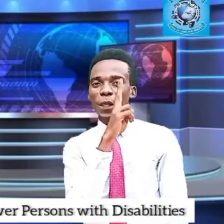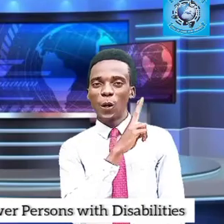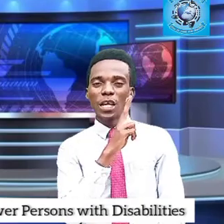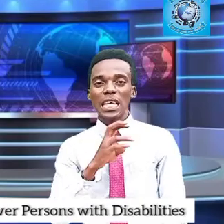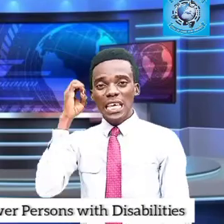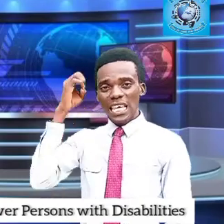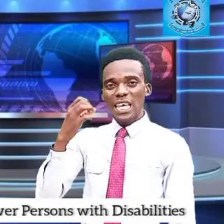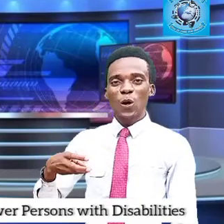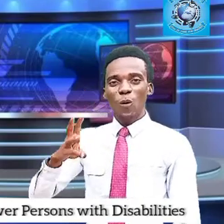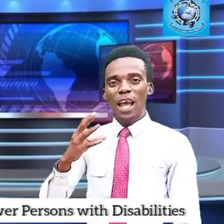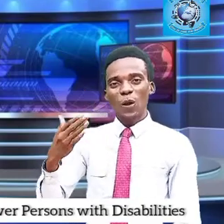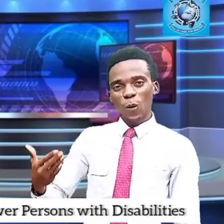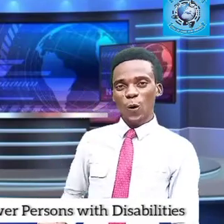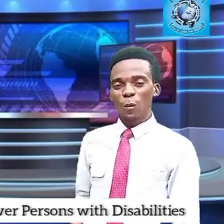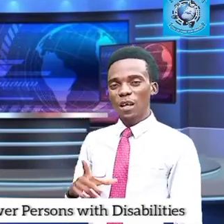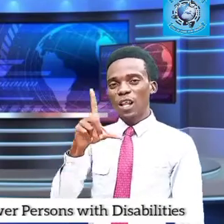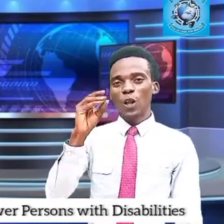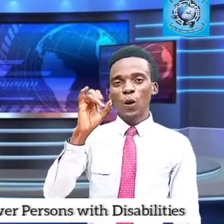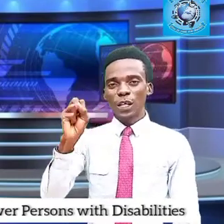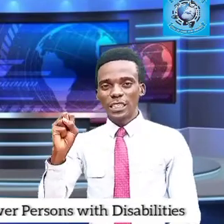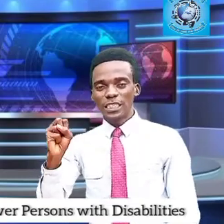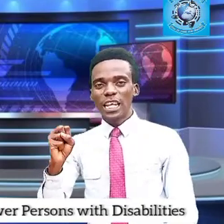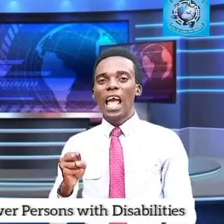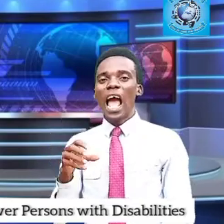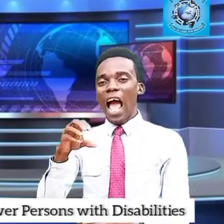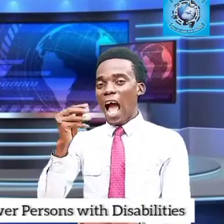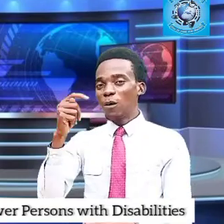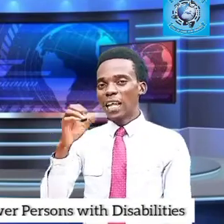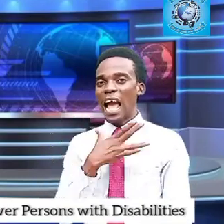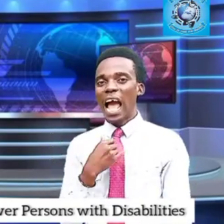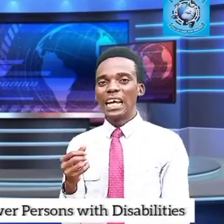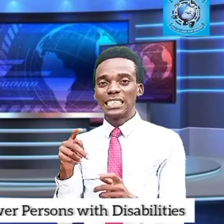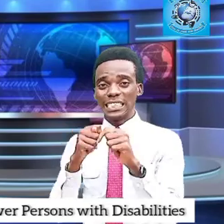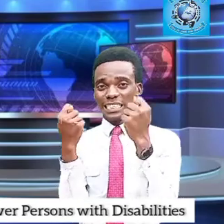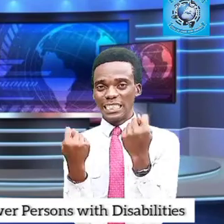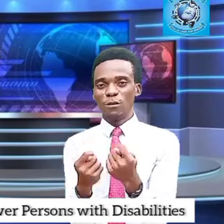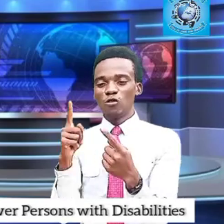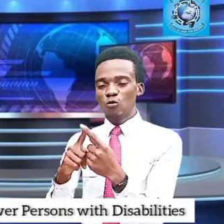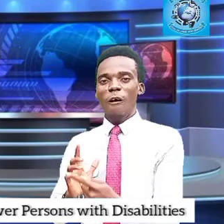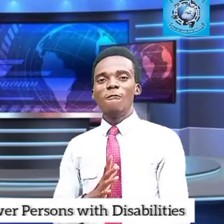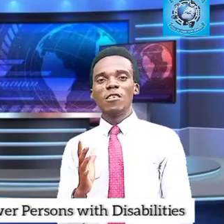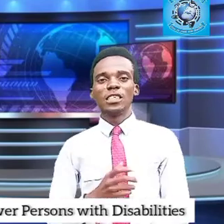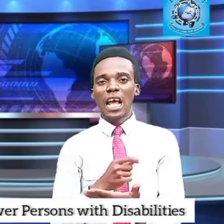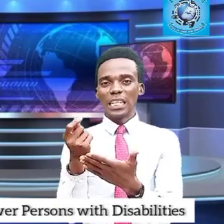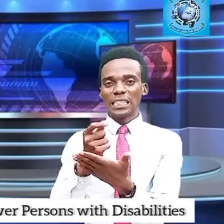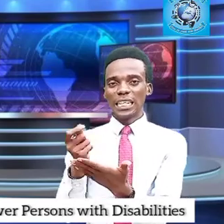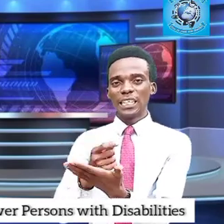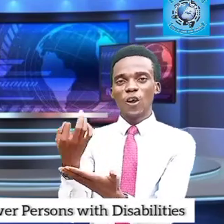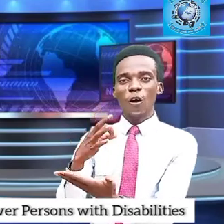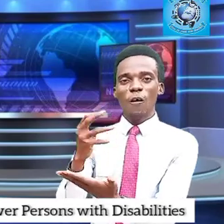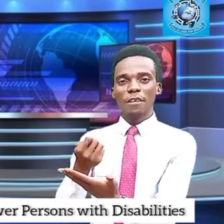Uchendu, while welcoming Leos Alta and her team to the official signing of